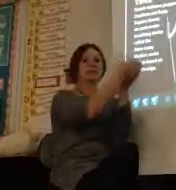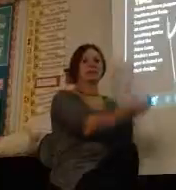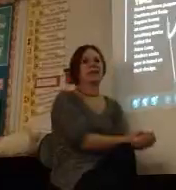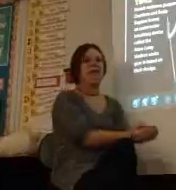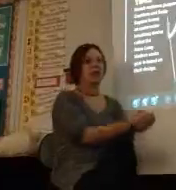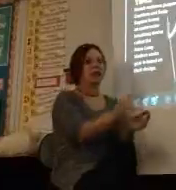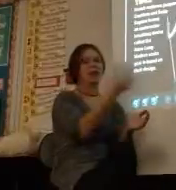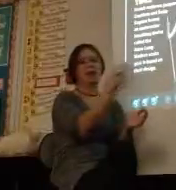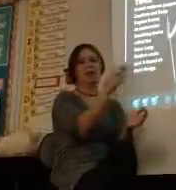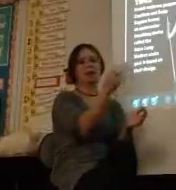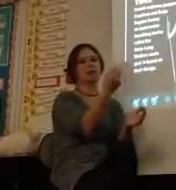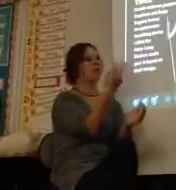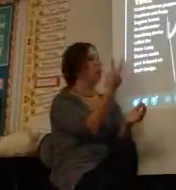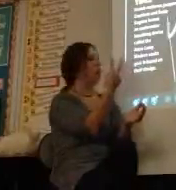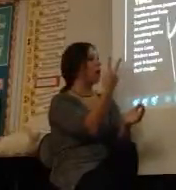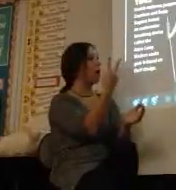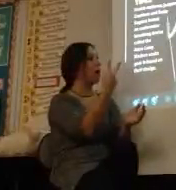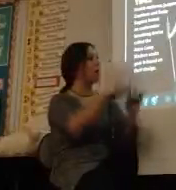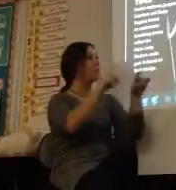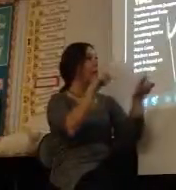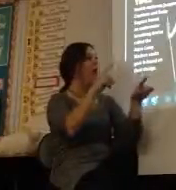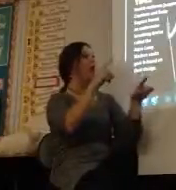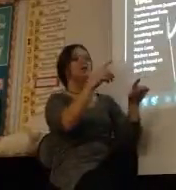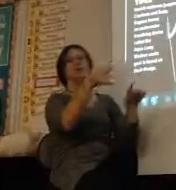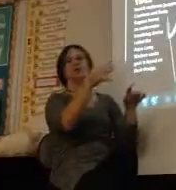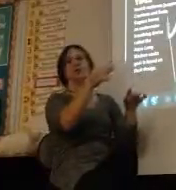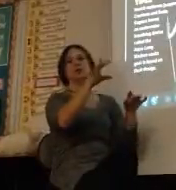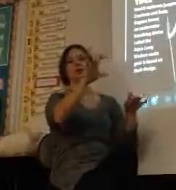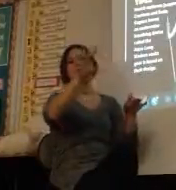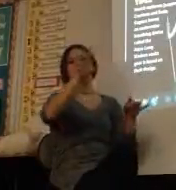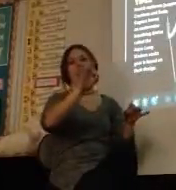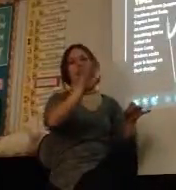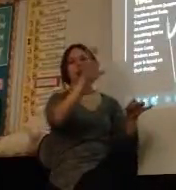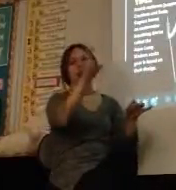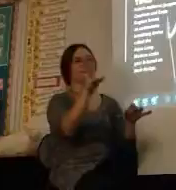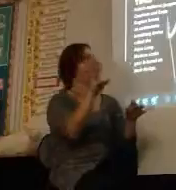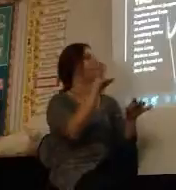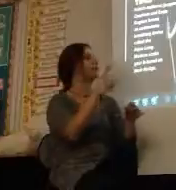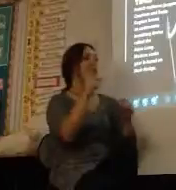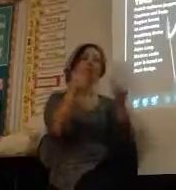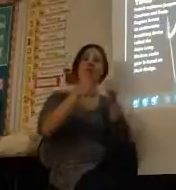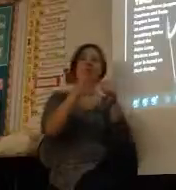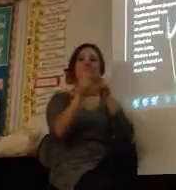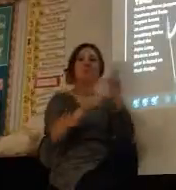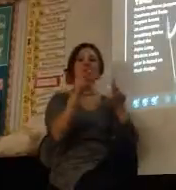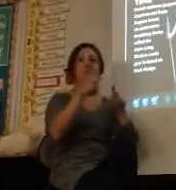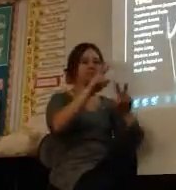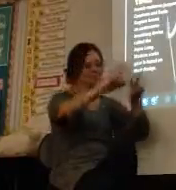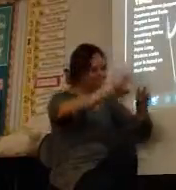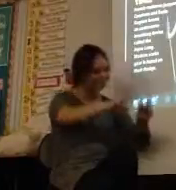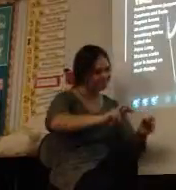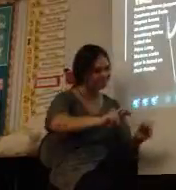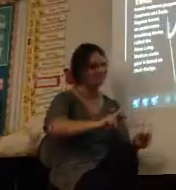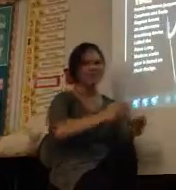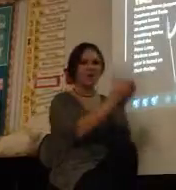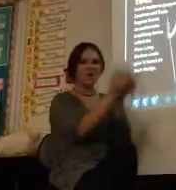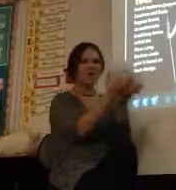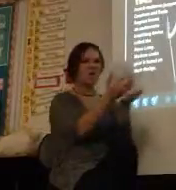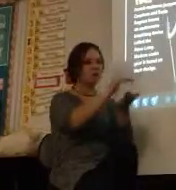In 1986, Ballard and 2 others become the first people to explore the wreck, inside a submersible named Alvin, right?